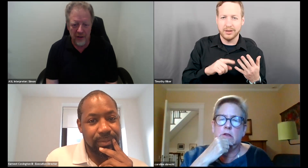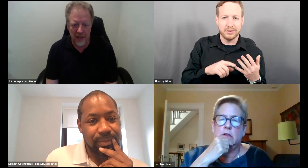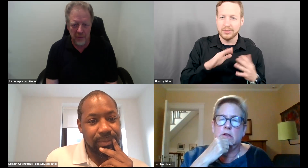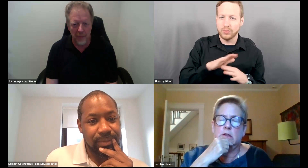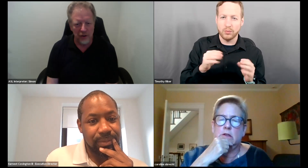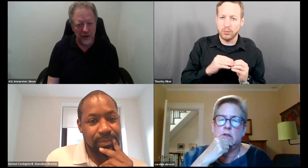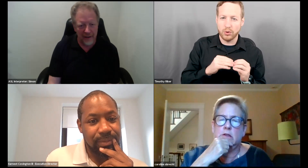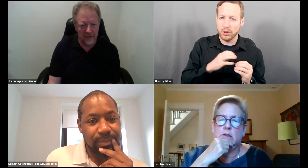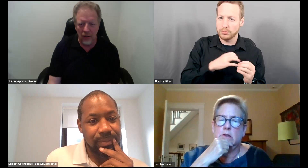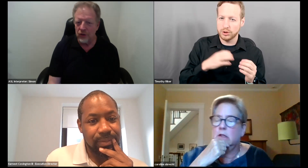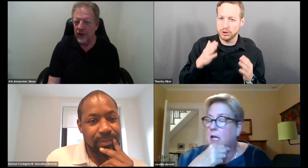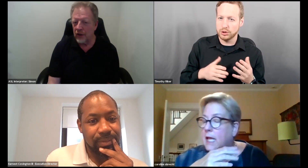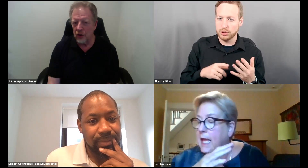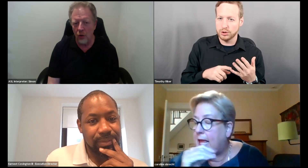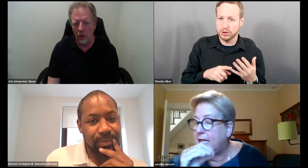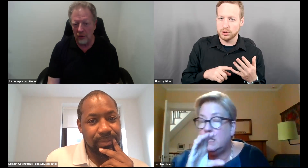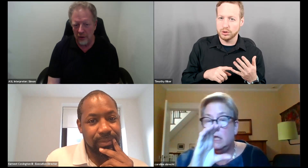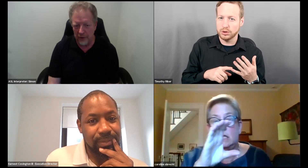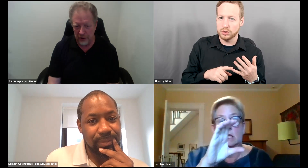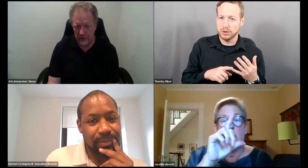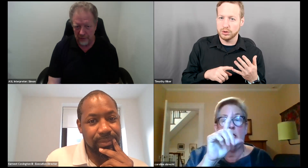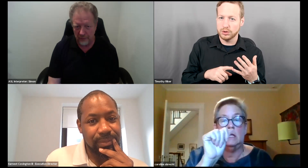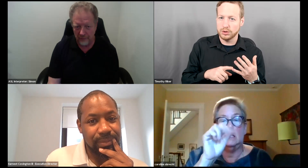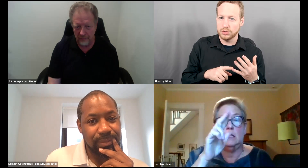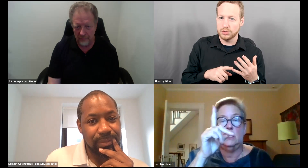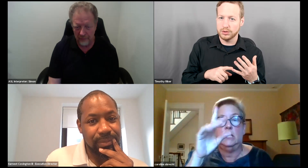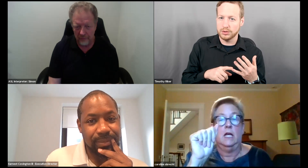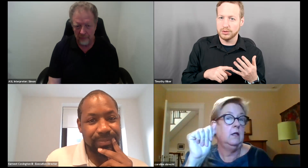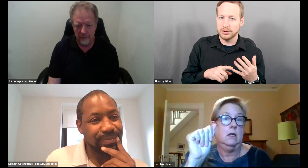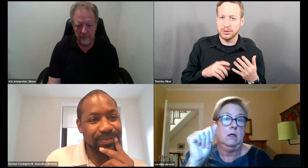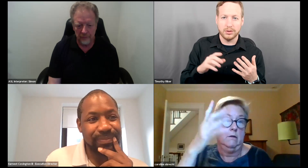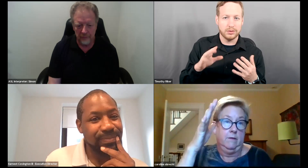Caroline just asked me about Gina. No, Gina is no longer a commissioner.